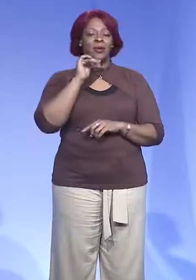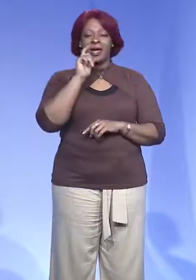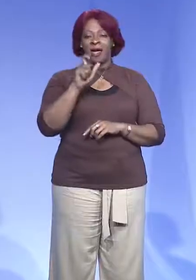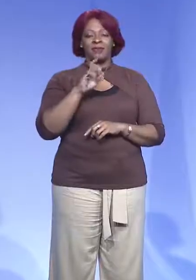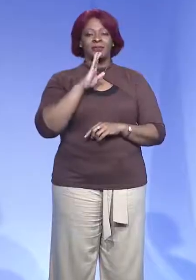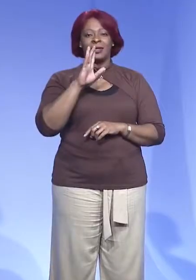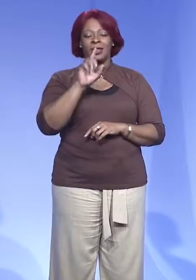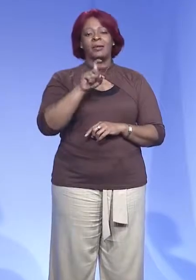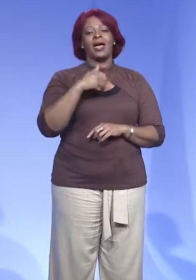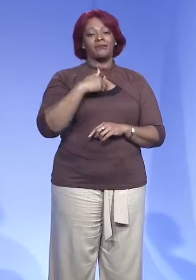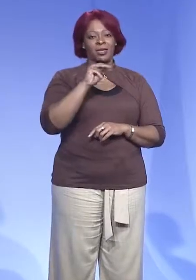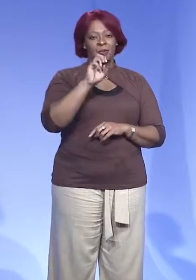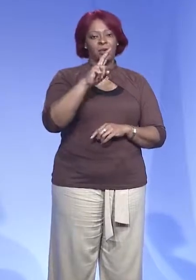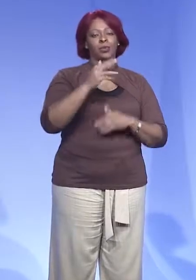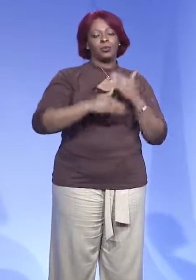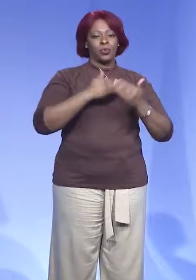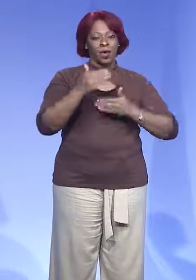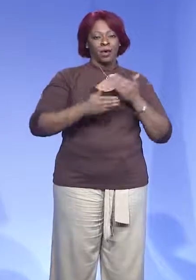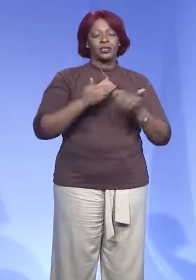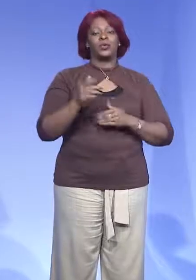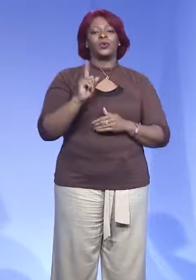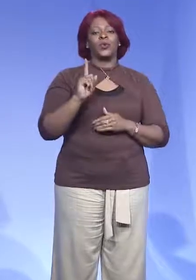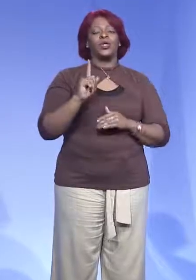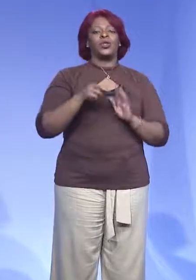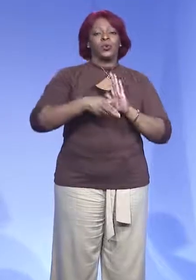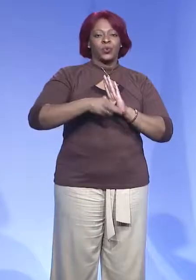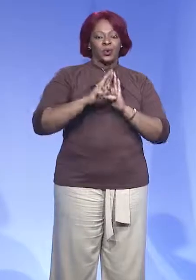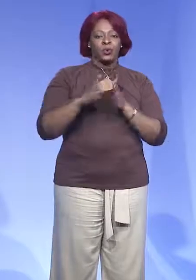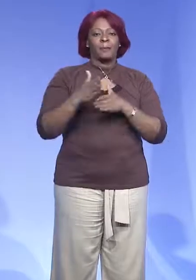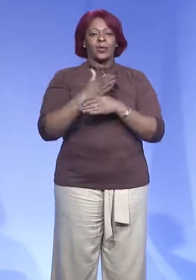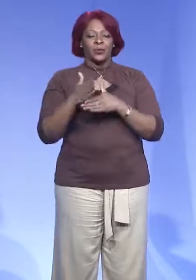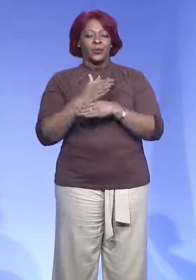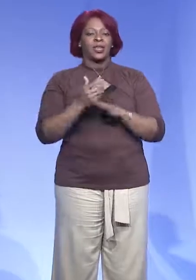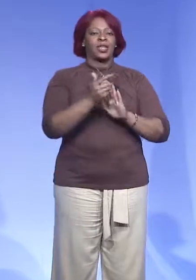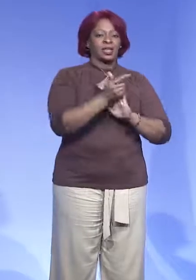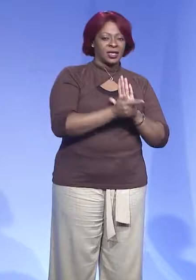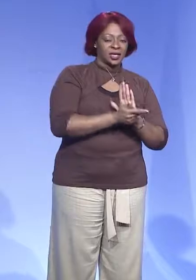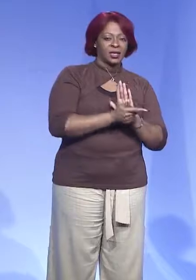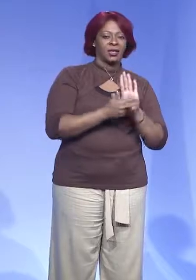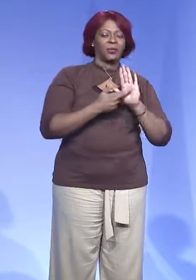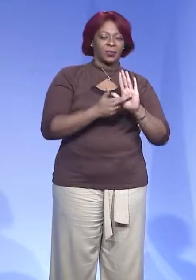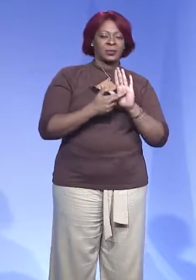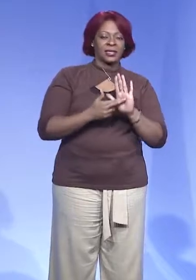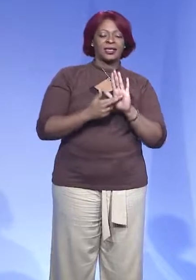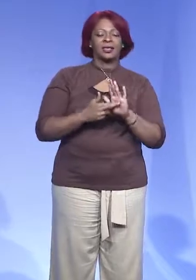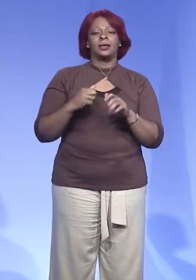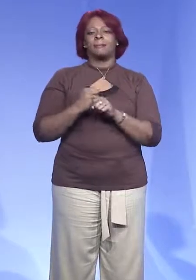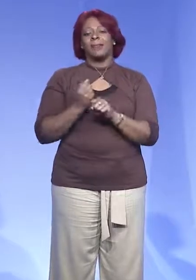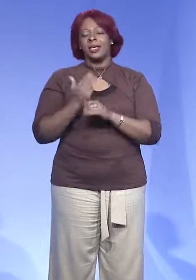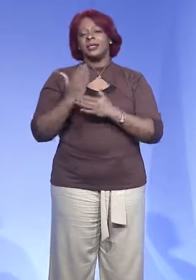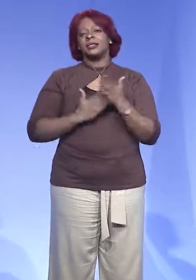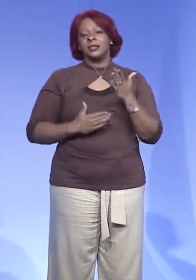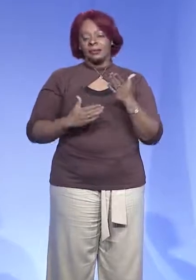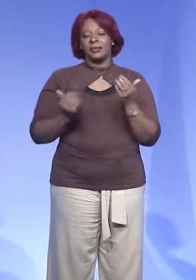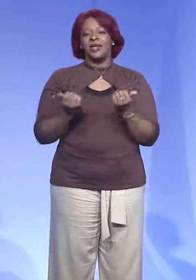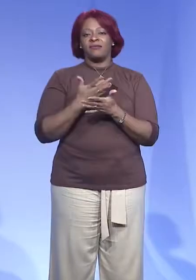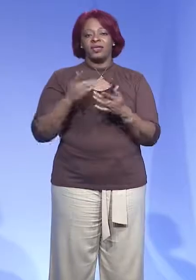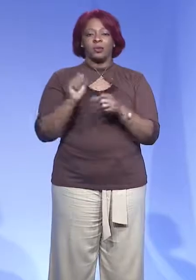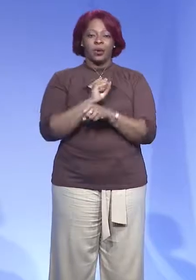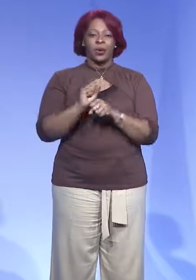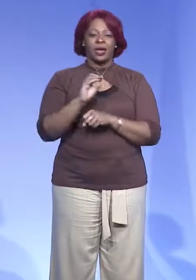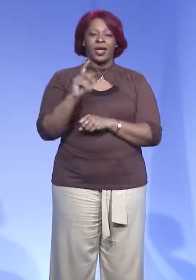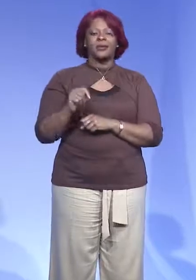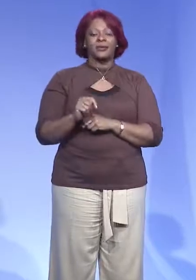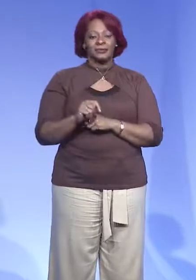be the MOU process where there is a review between the legal representatives to make certain that everything is in order and